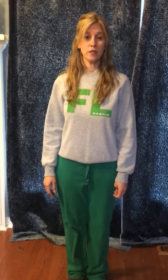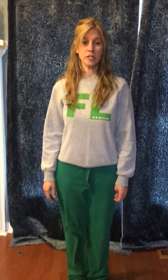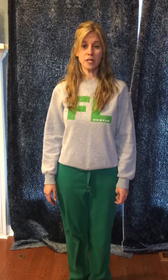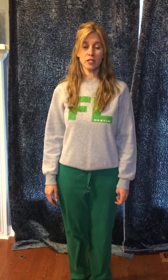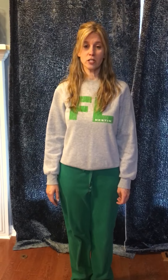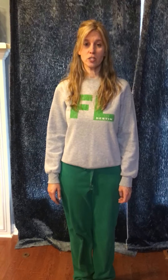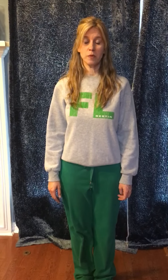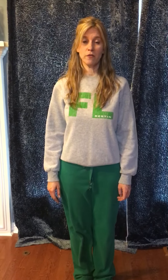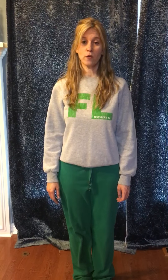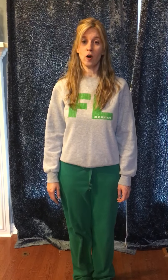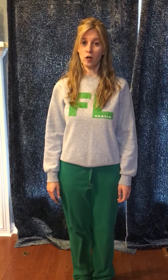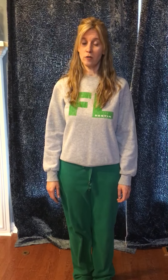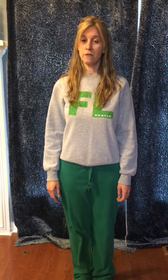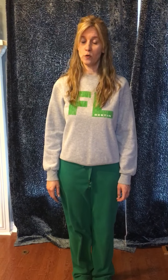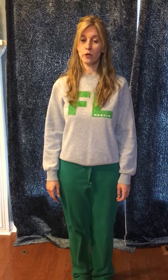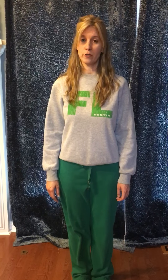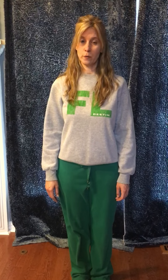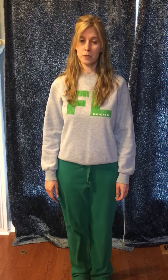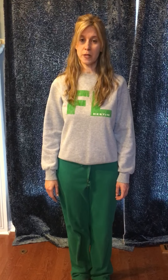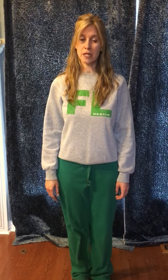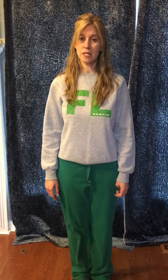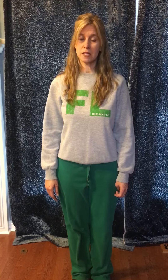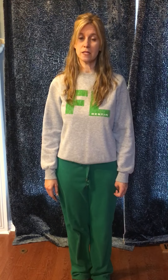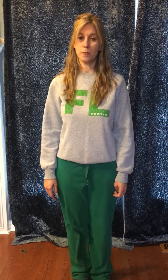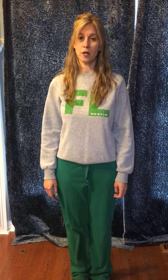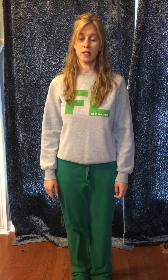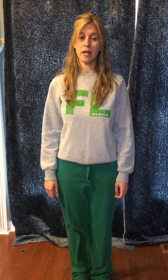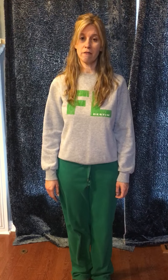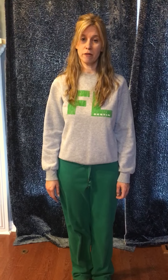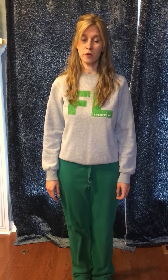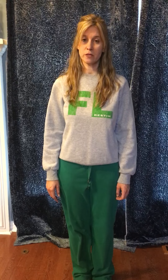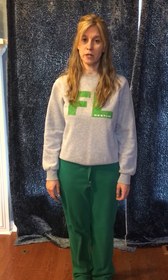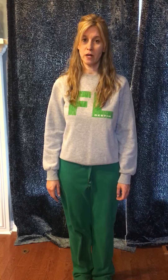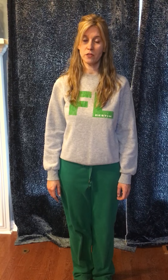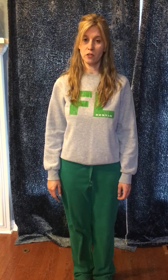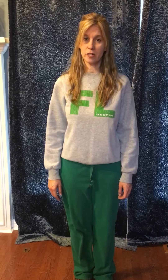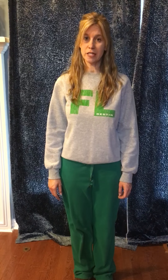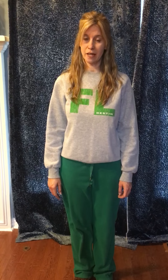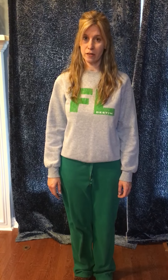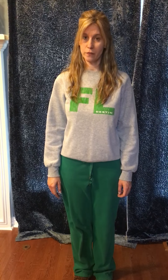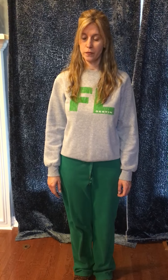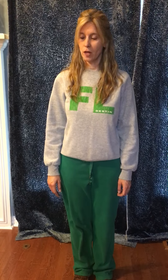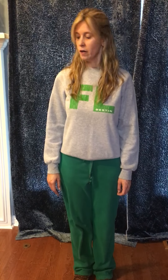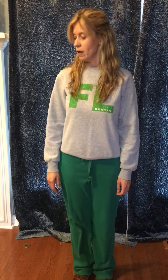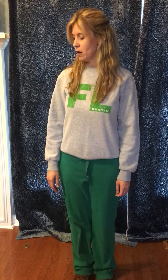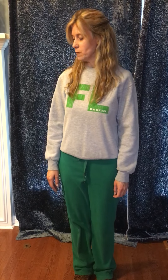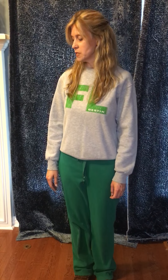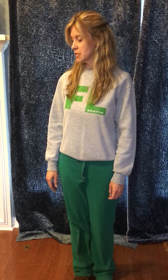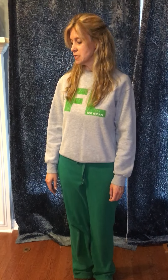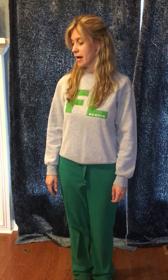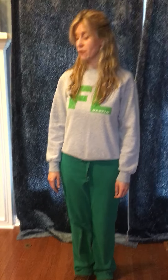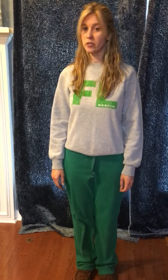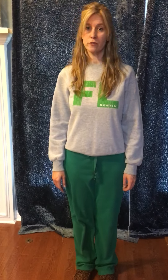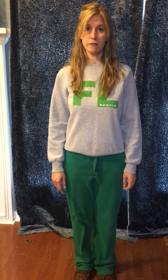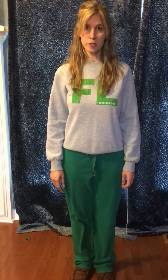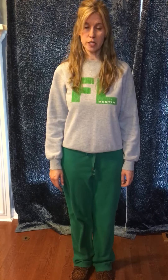so this section should be for all 4 groups because this is the part that everyone's going to have to learn together. So this is after the